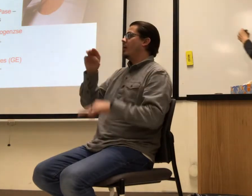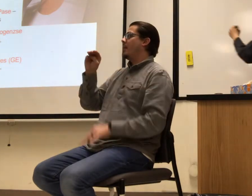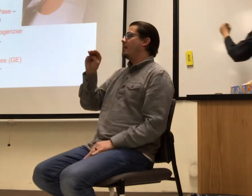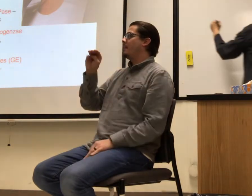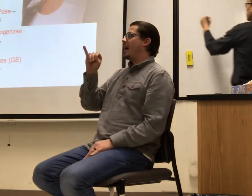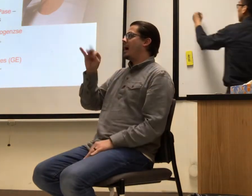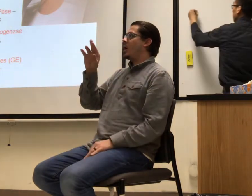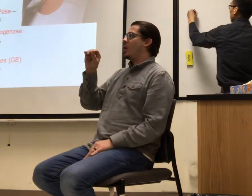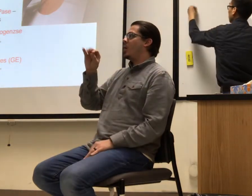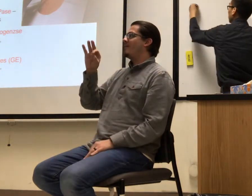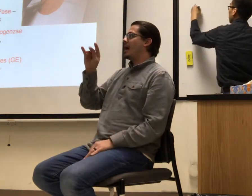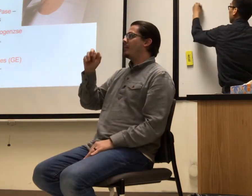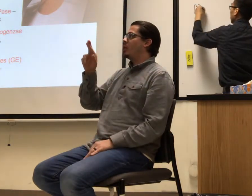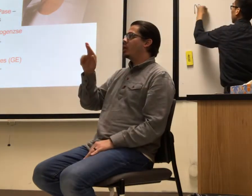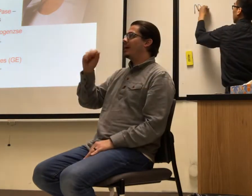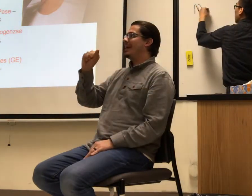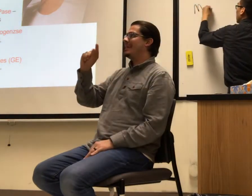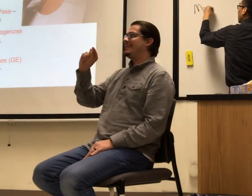ATPase.